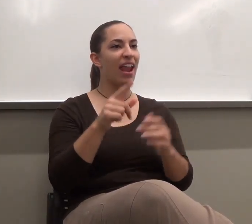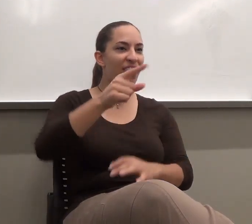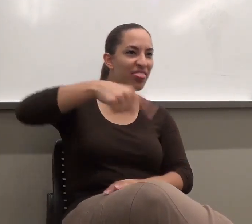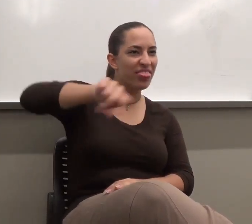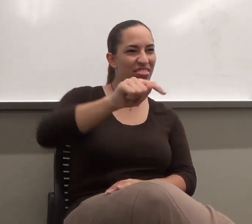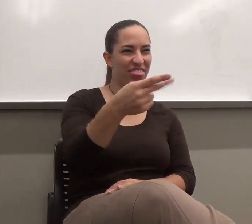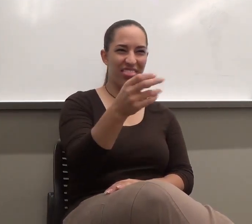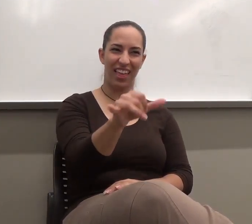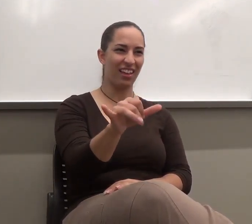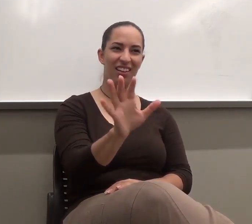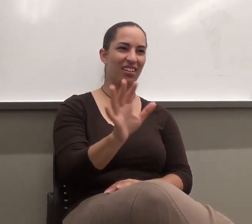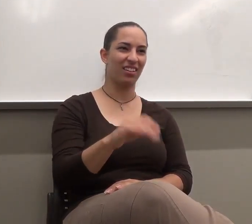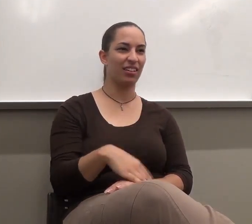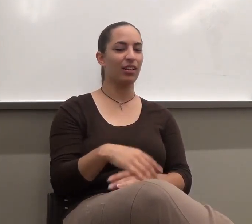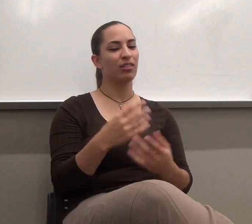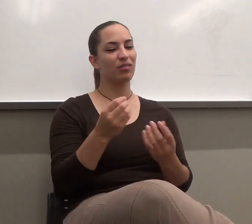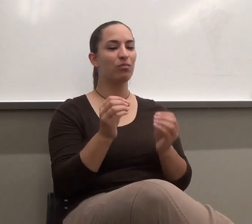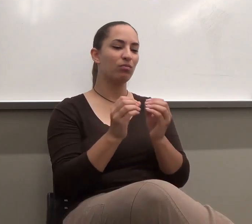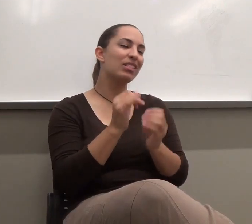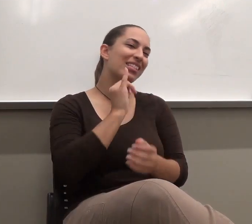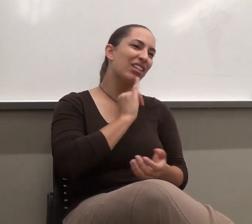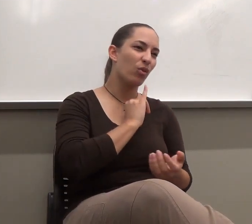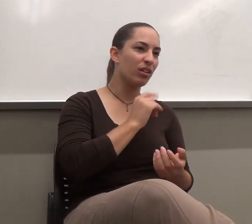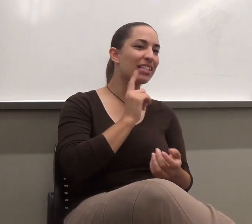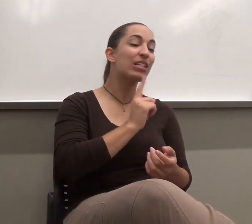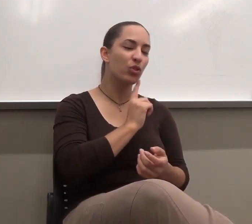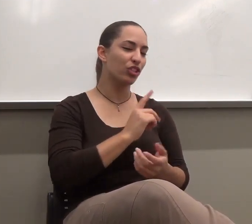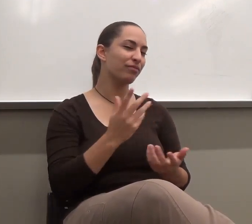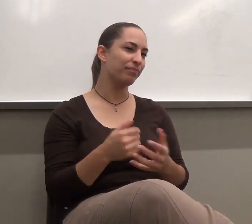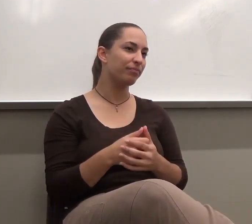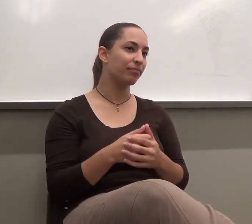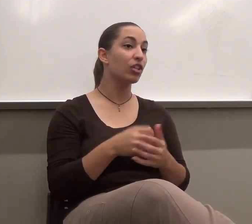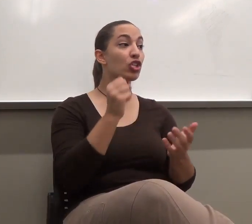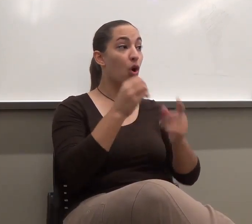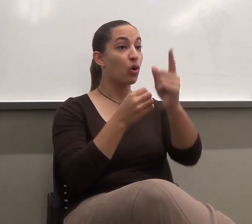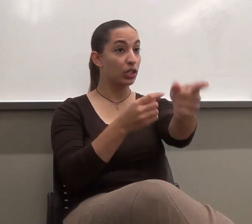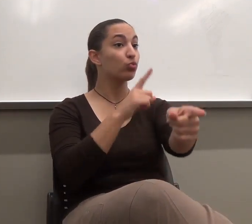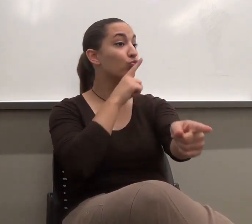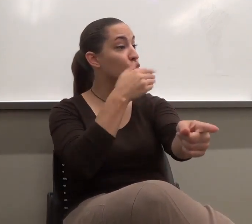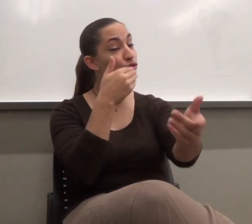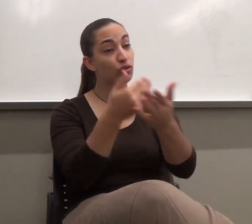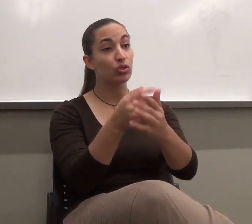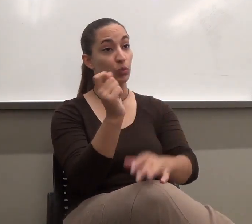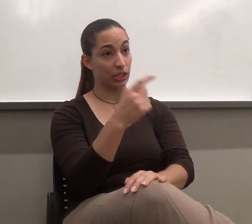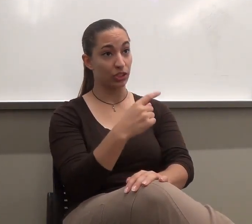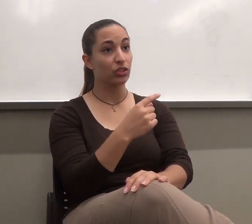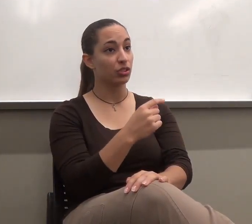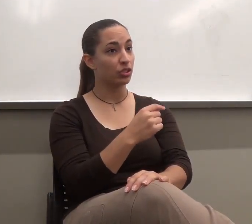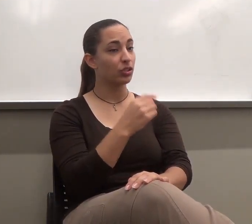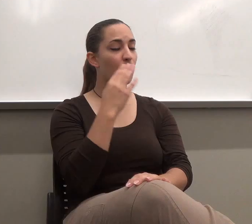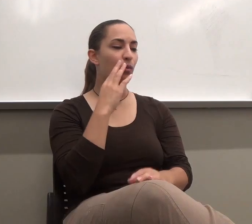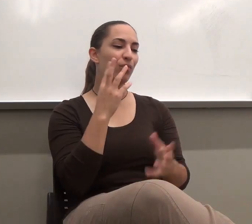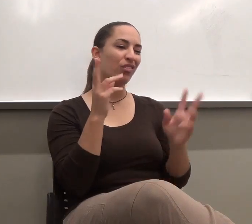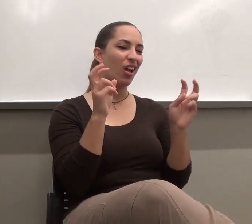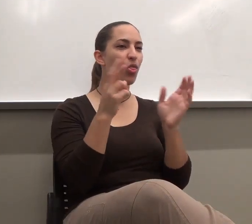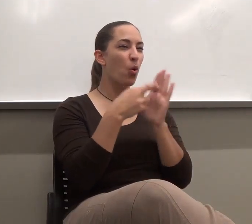that works? That's why we have to have this chart up here. Okay, so Sanders is a really good question. So the rule is that so